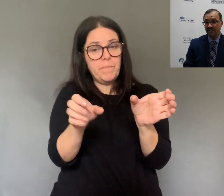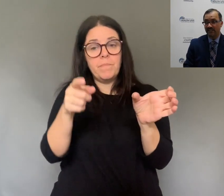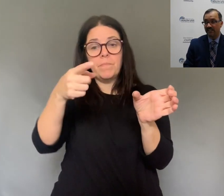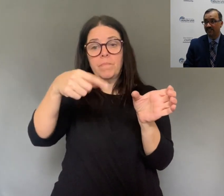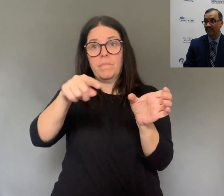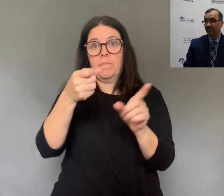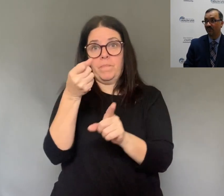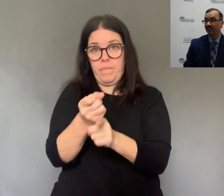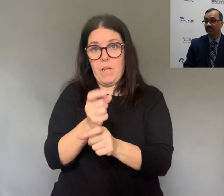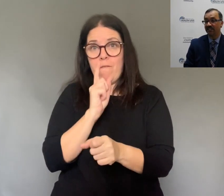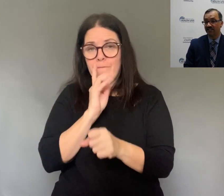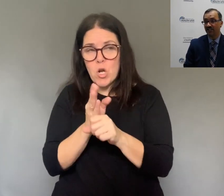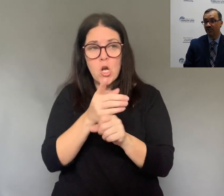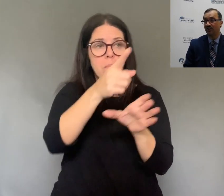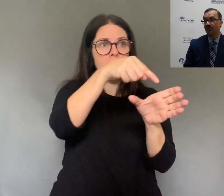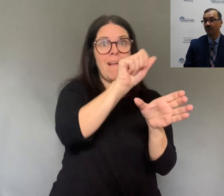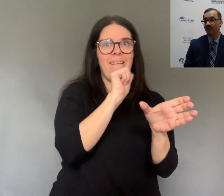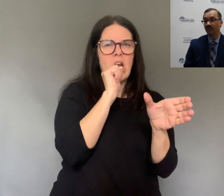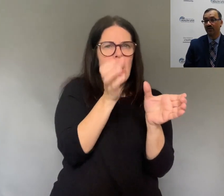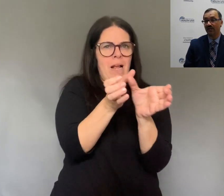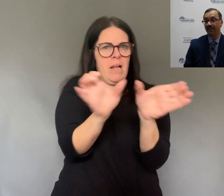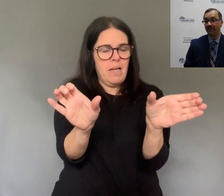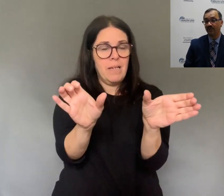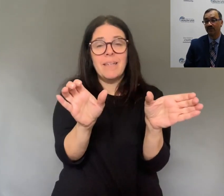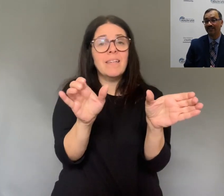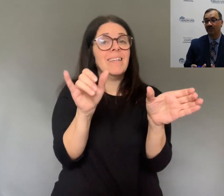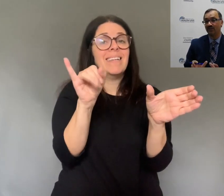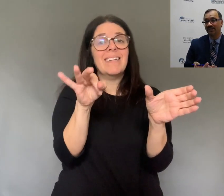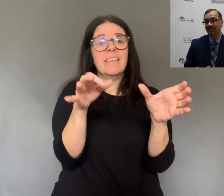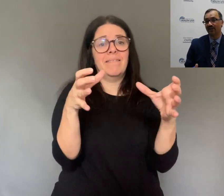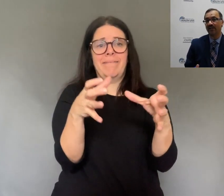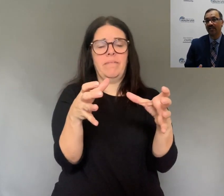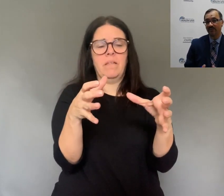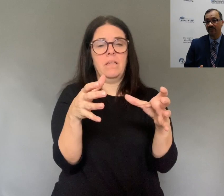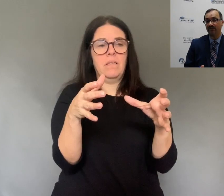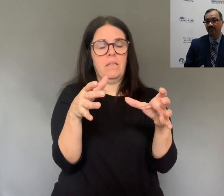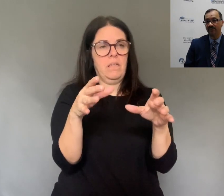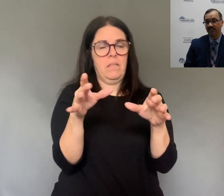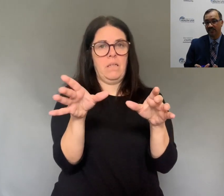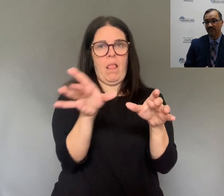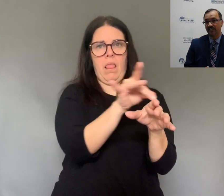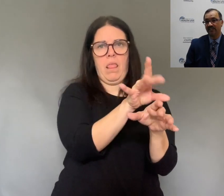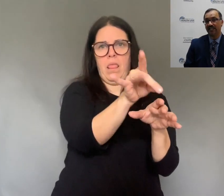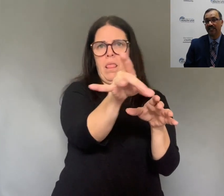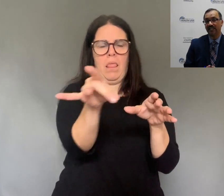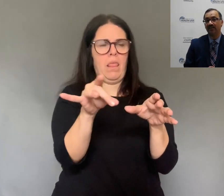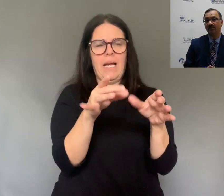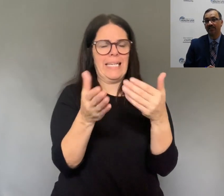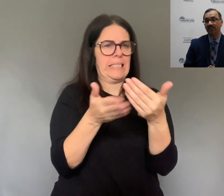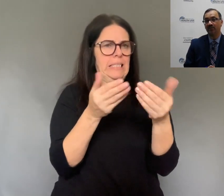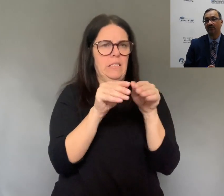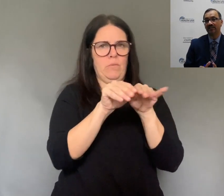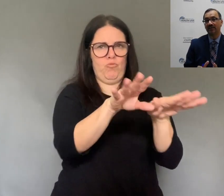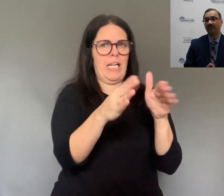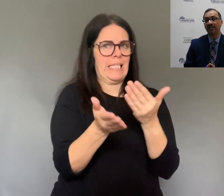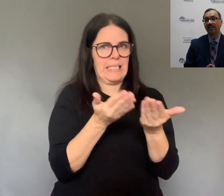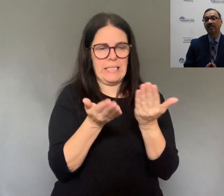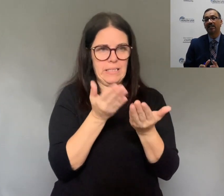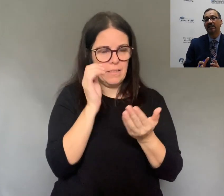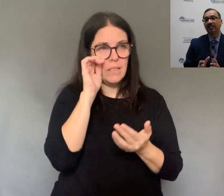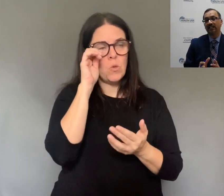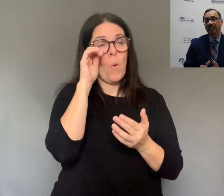Definitely, I think that was the decision to segregate people, because if there is any inability to